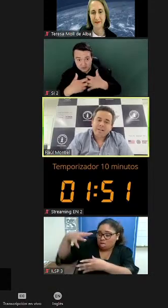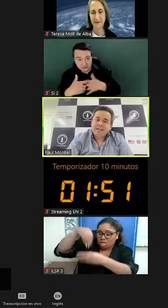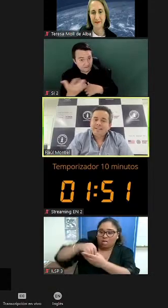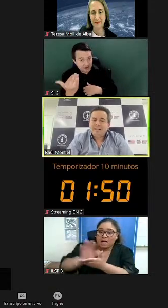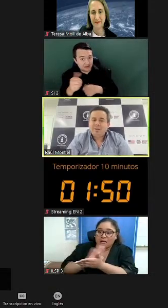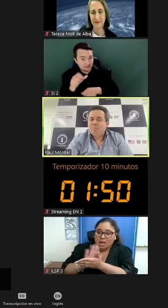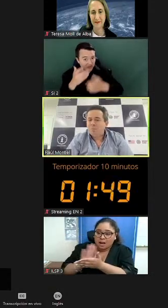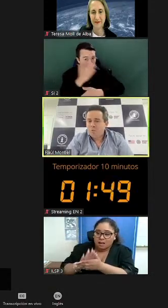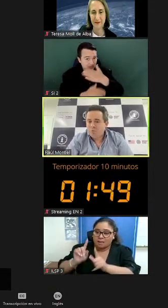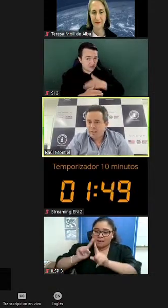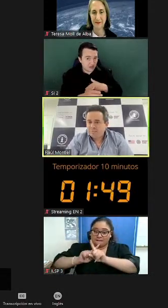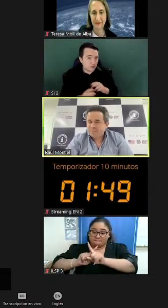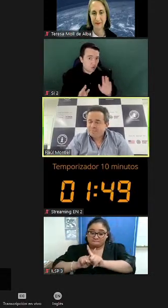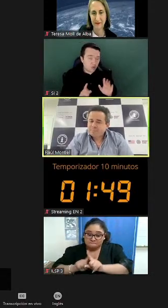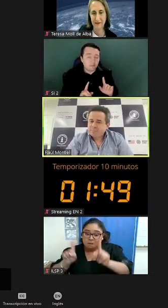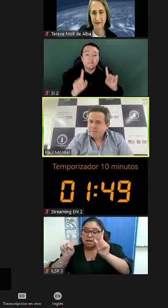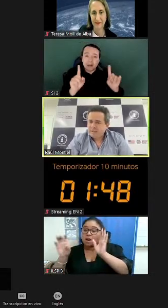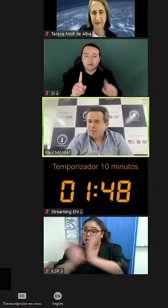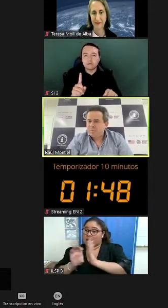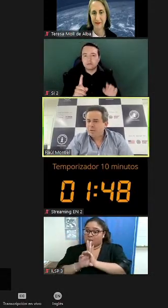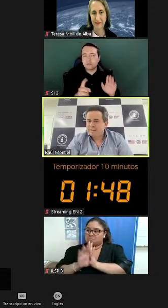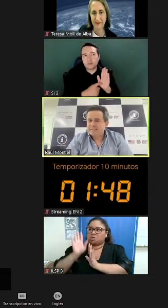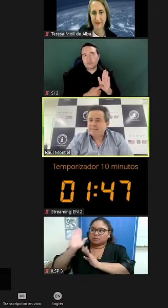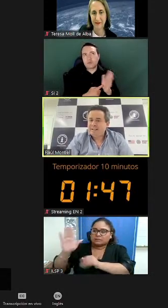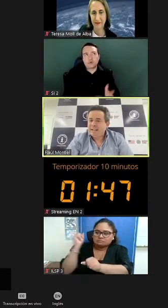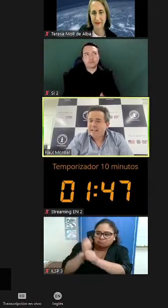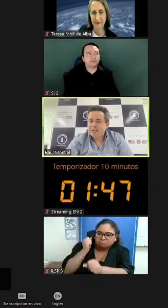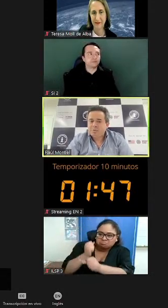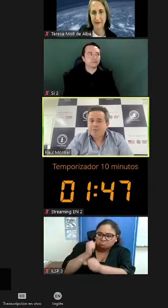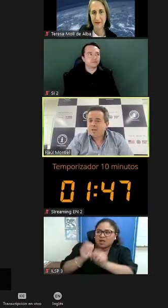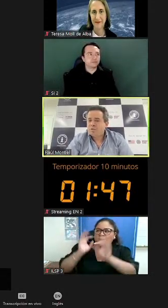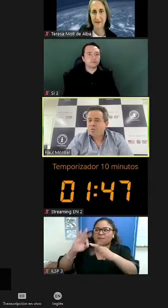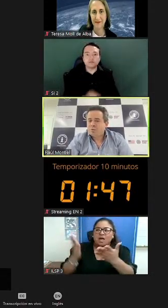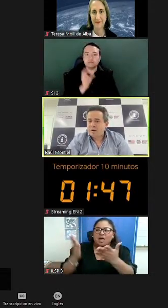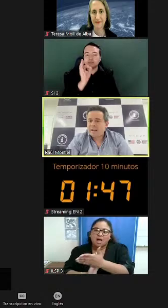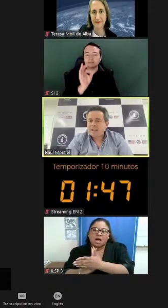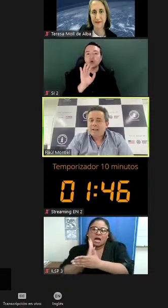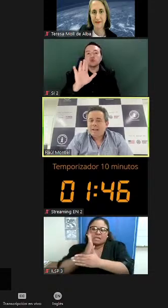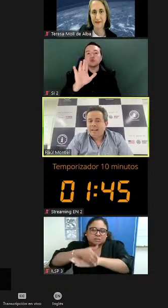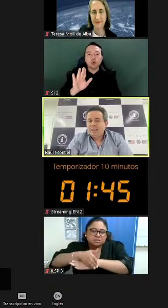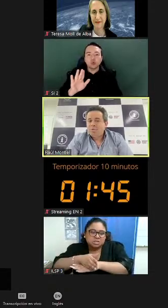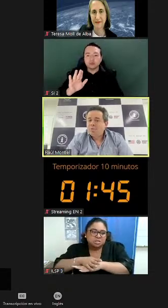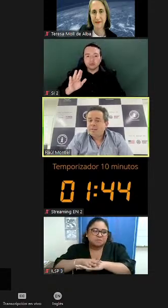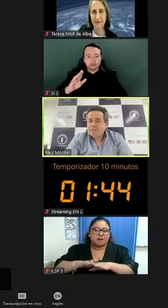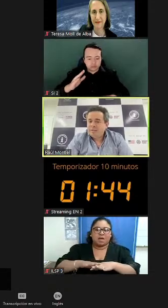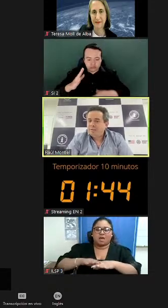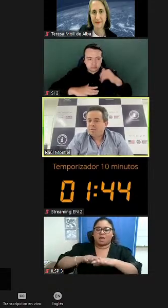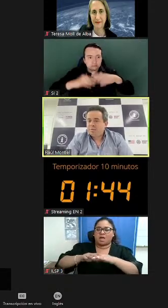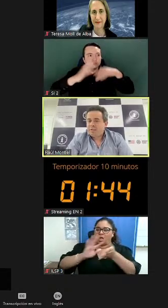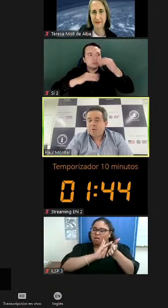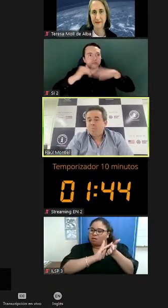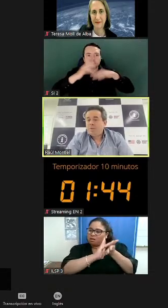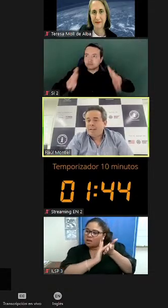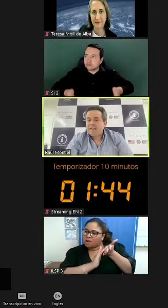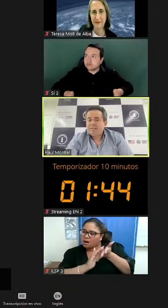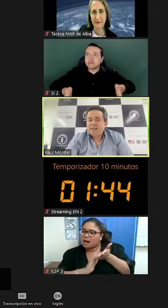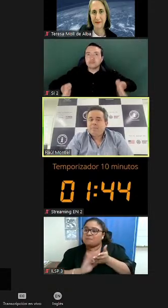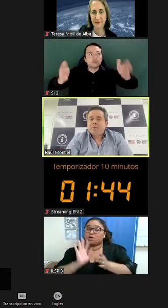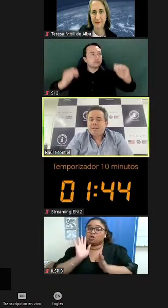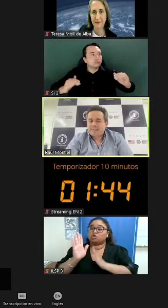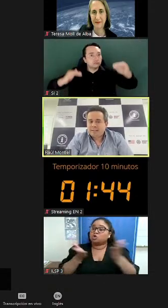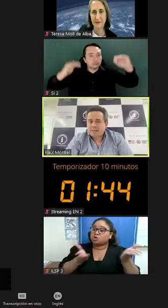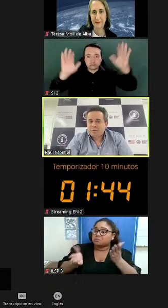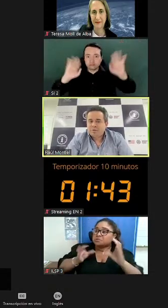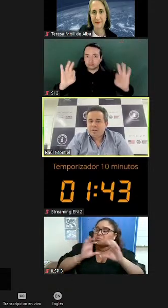is not including persons with disabilities but they are doing let's say they are doing well in accessibility and infrastructure and